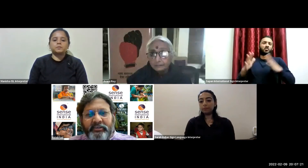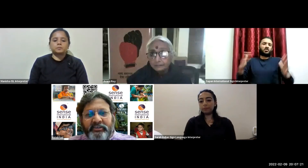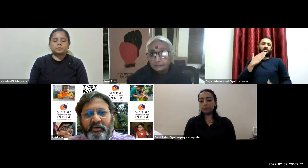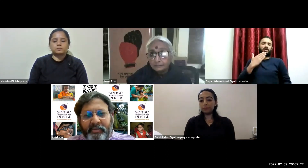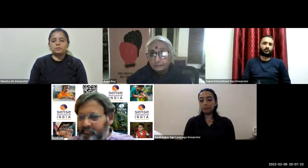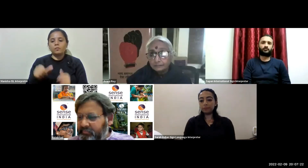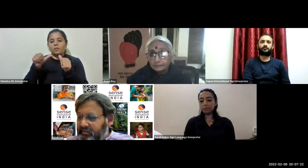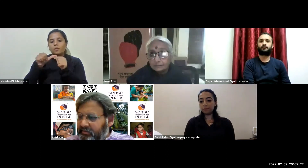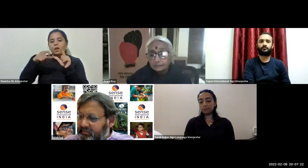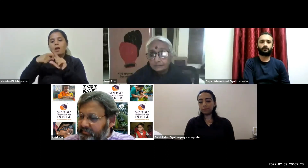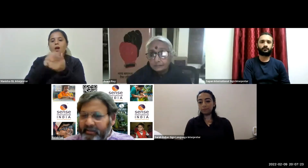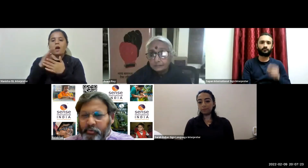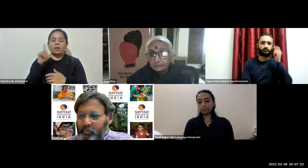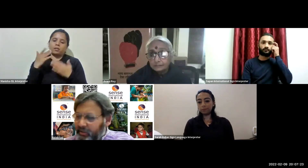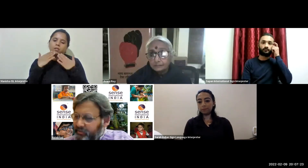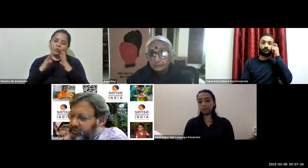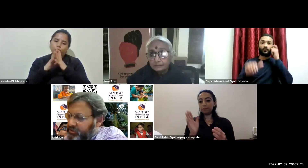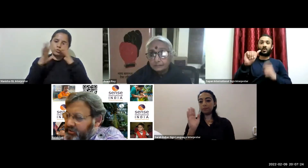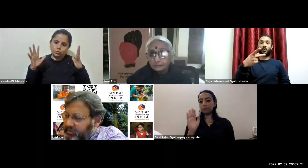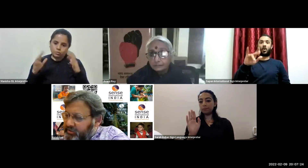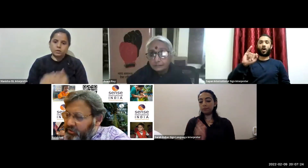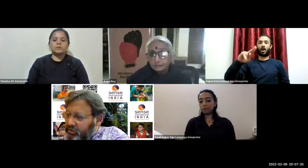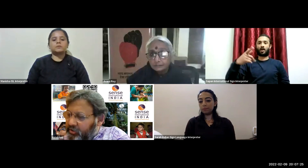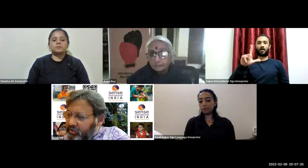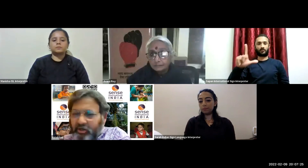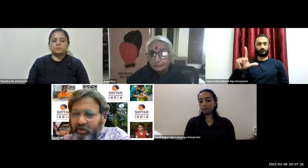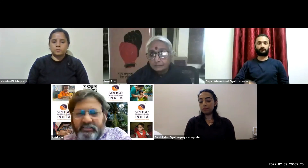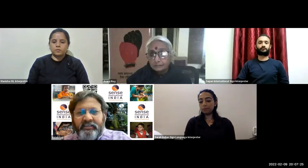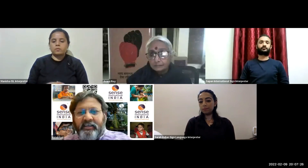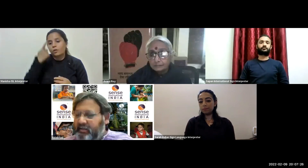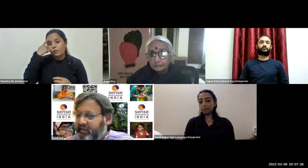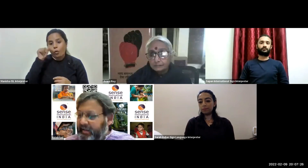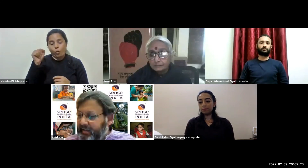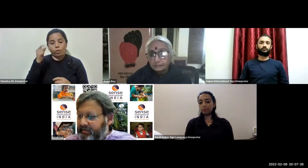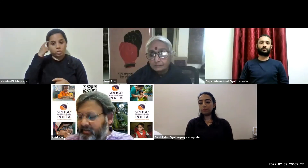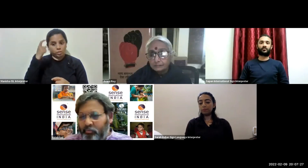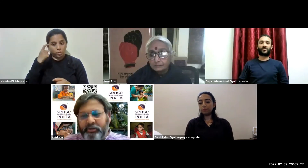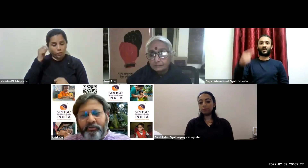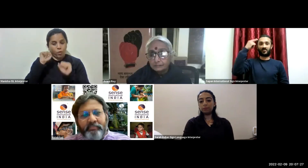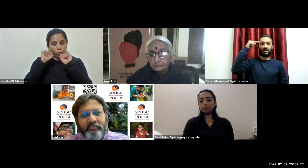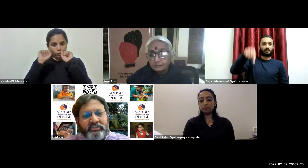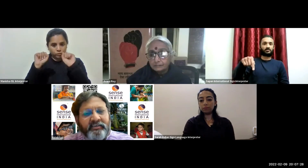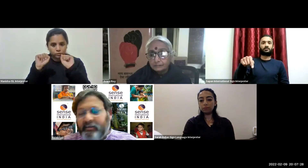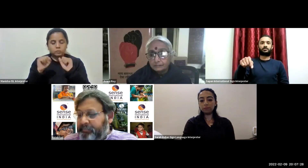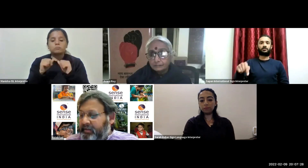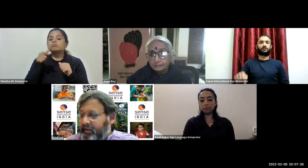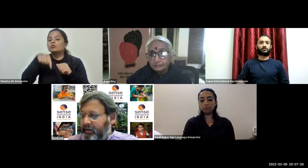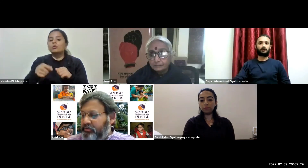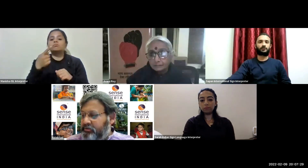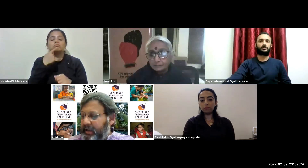Thank you very much, Aruna ma'am. Thank you very much for your thoughts and what you